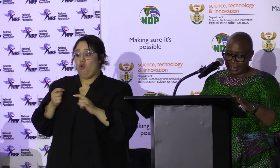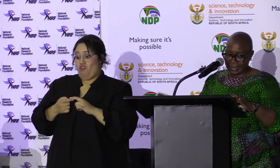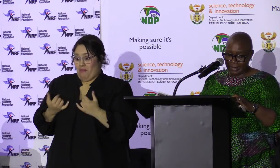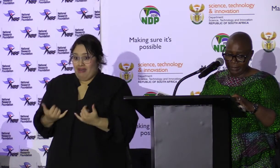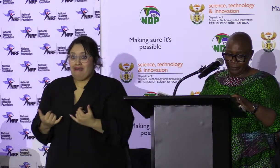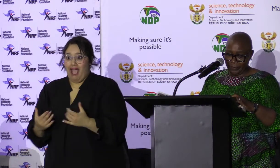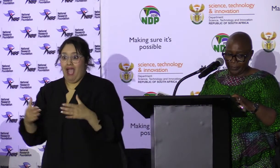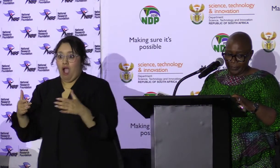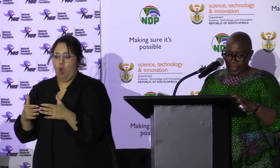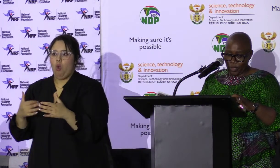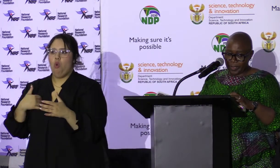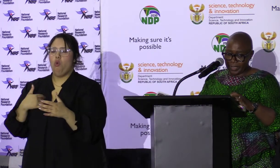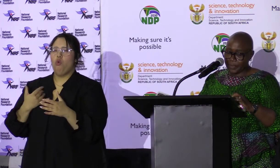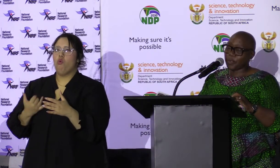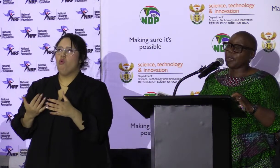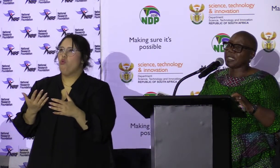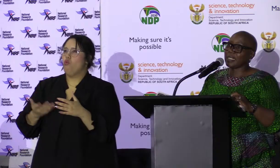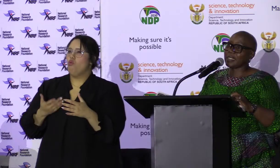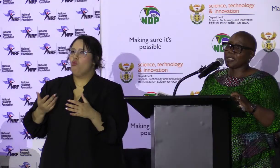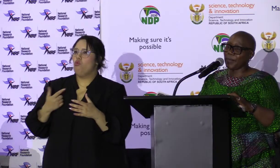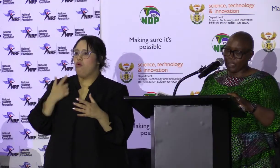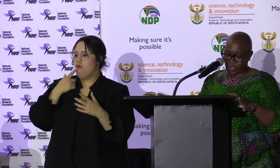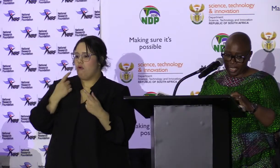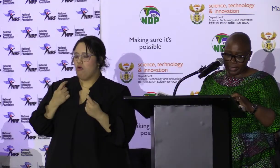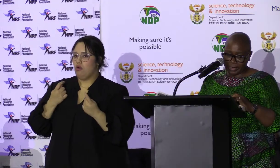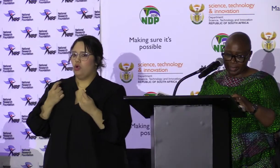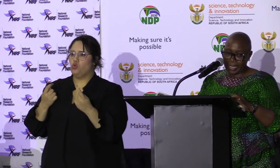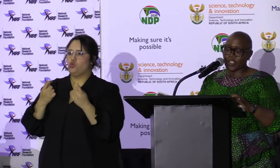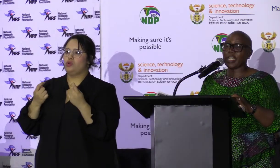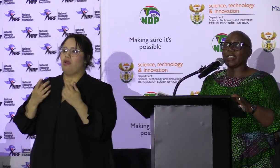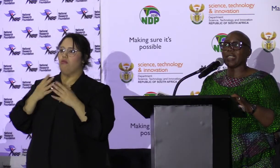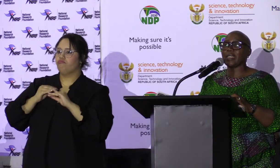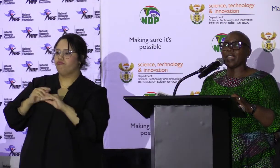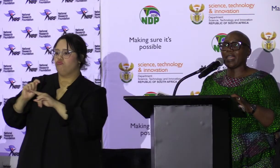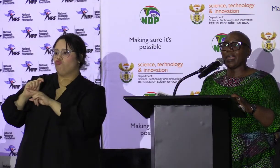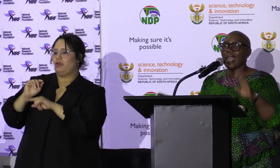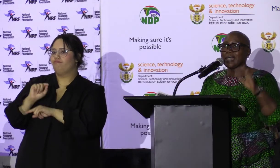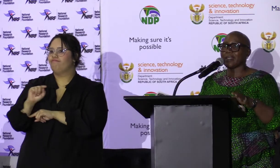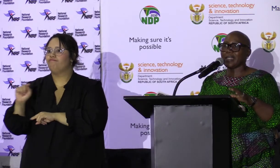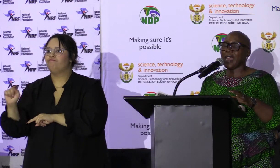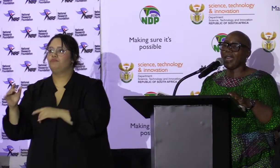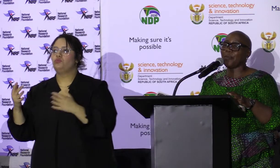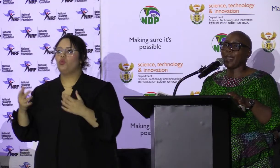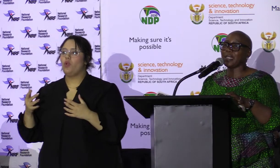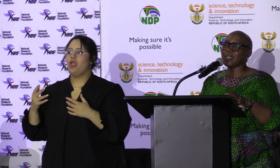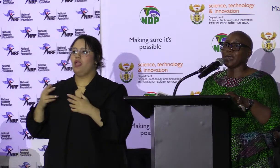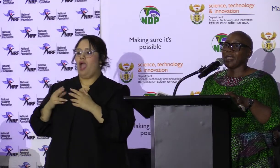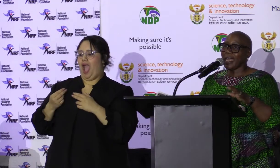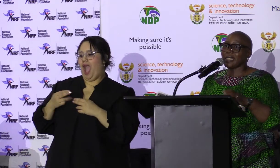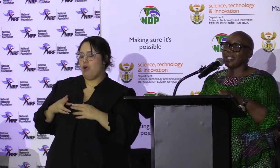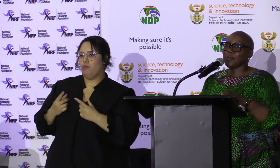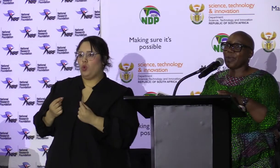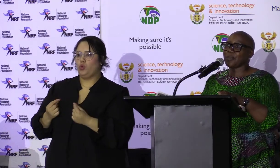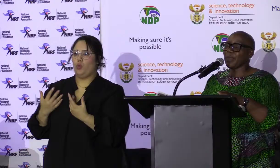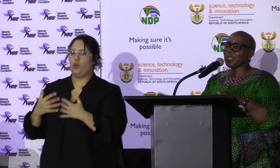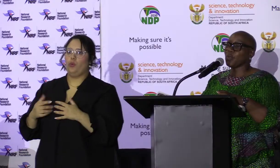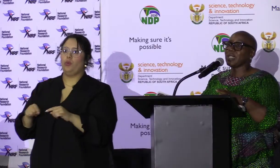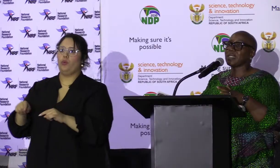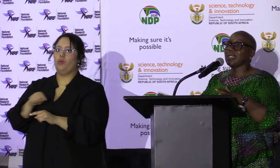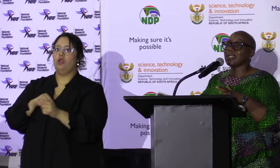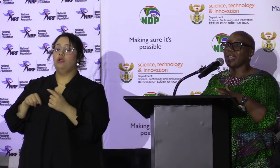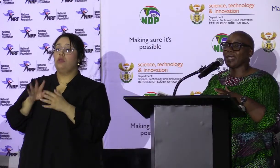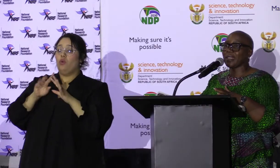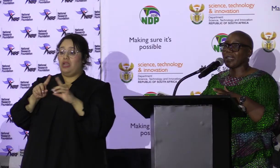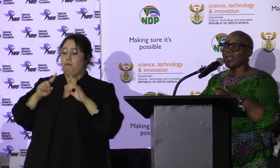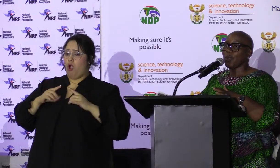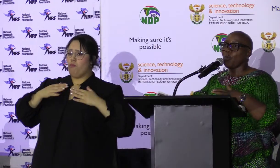now, currently, coding and robotics is being trained. They are training at that hub. And as the department,